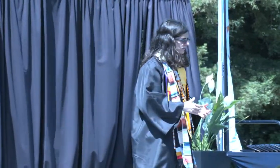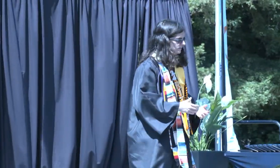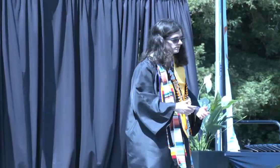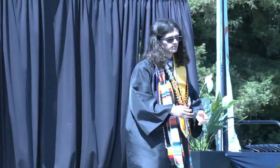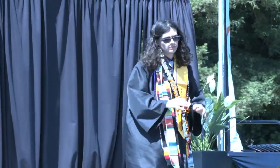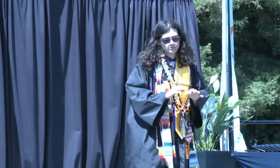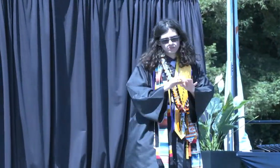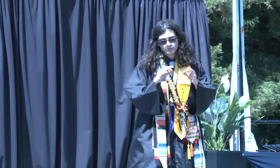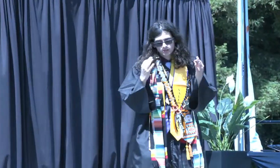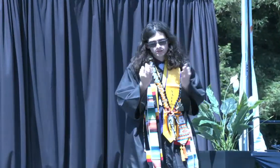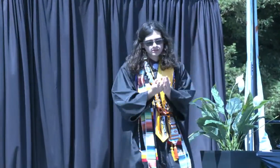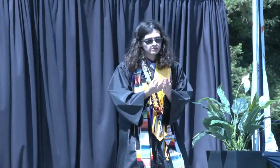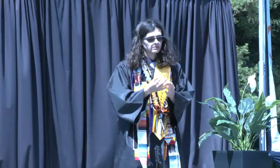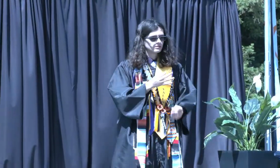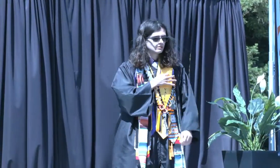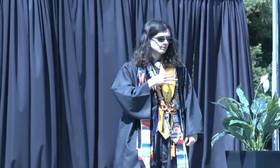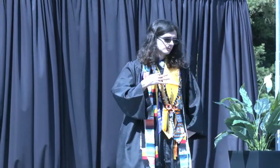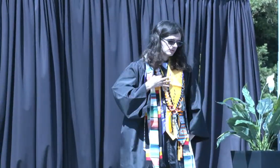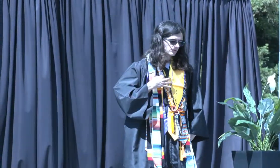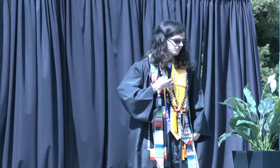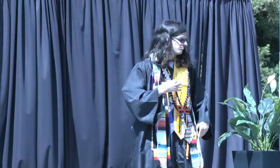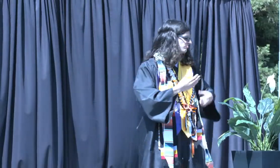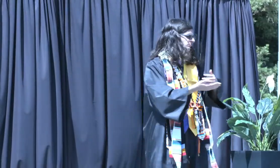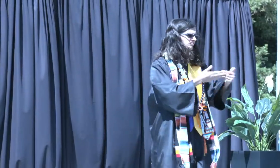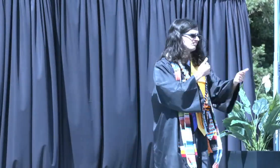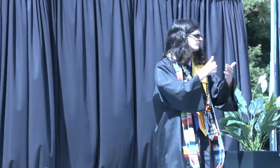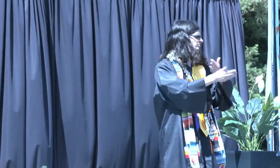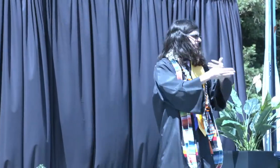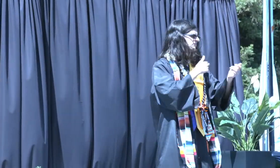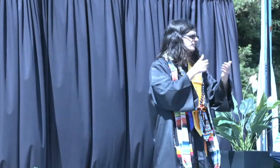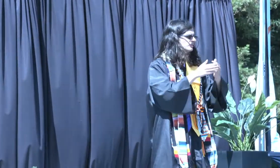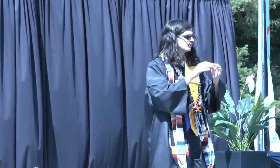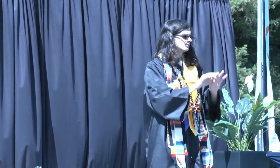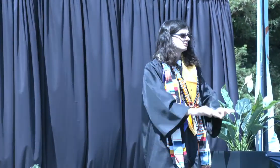Whether you're a teacher, a staff member, family,